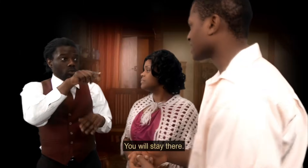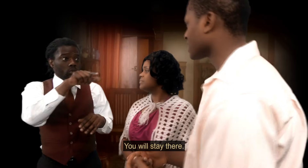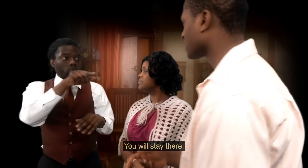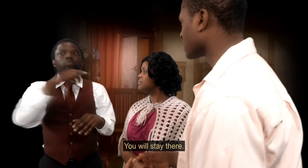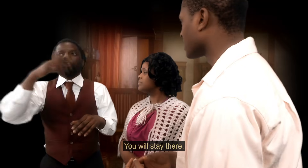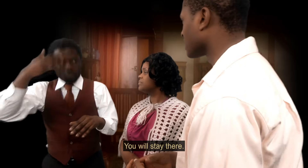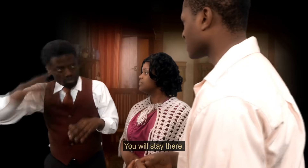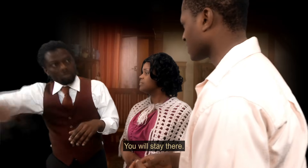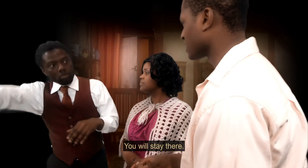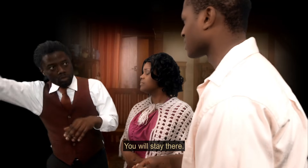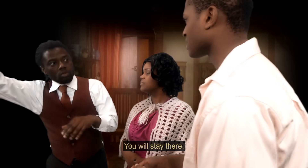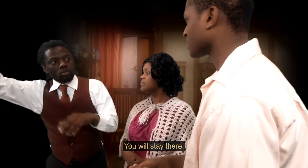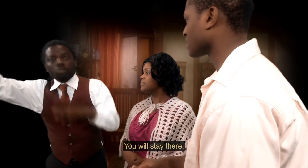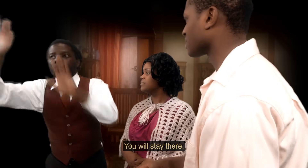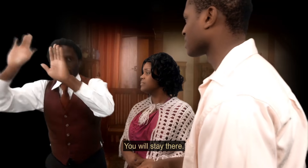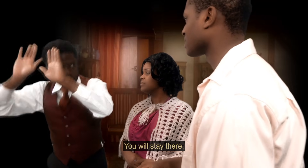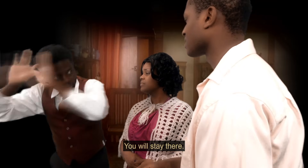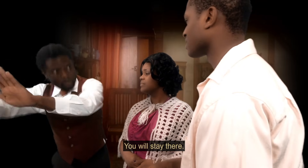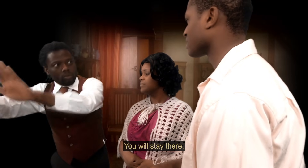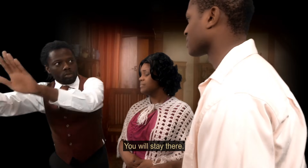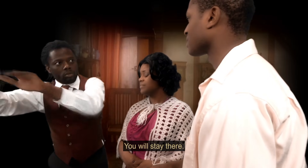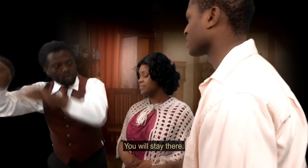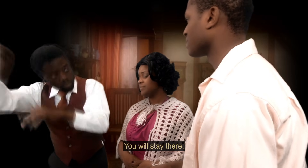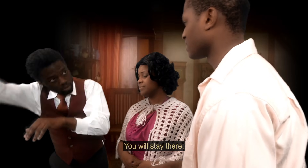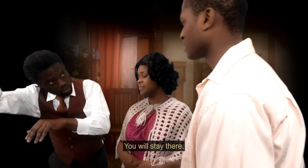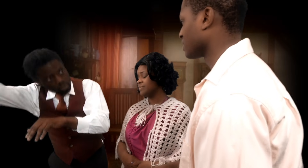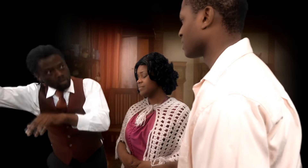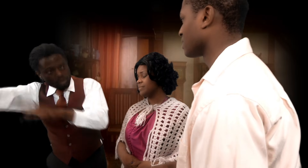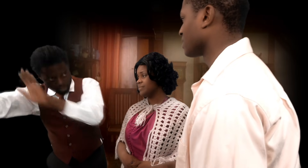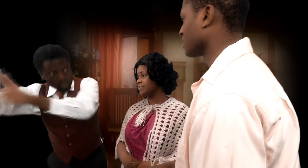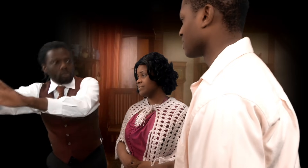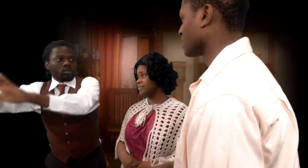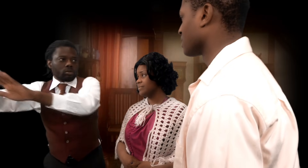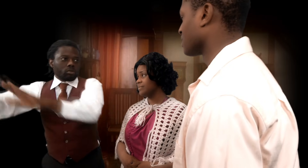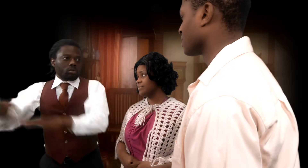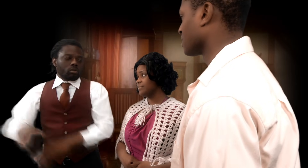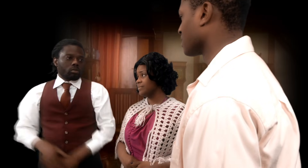You will stay there.